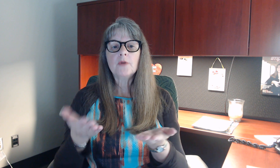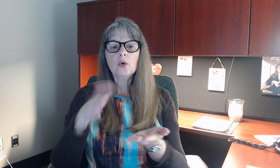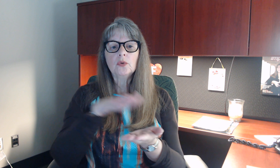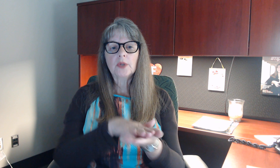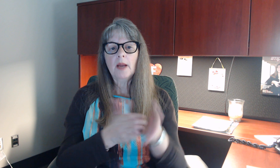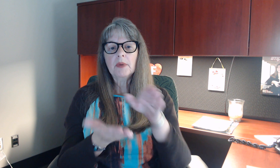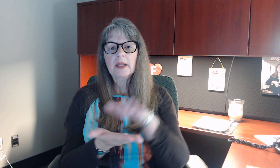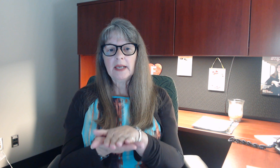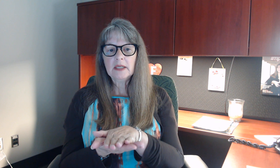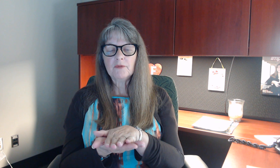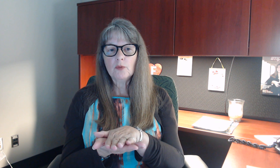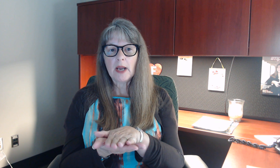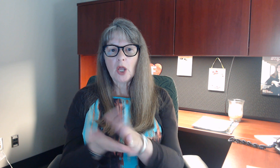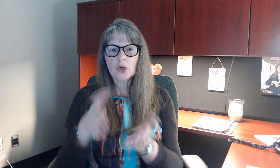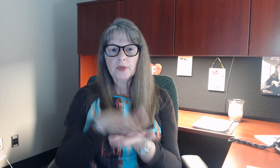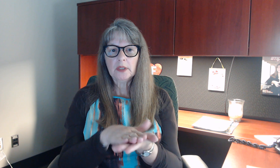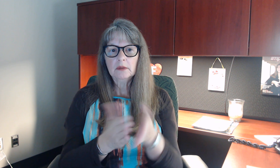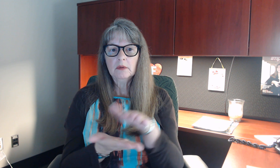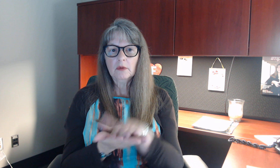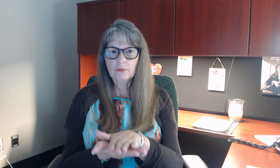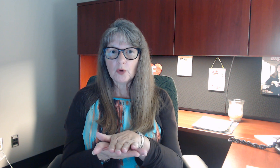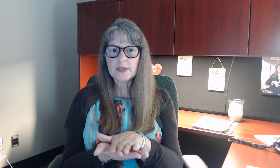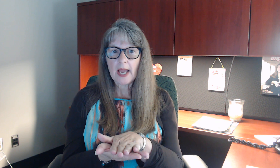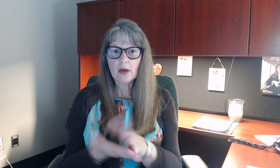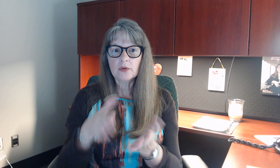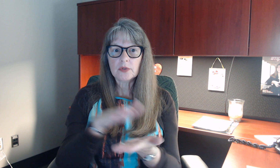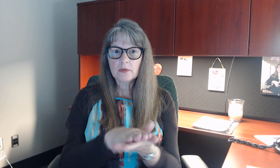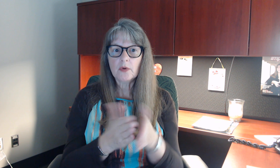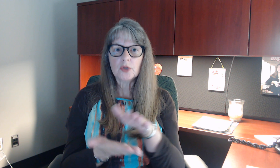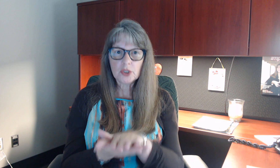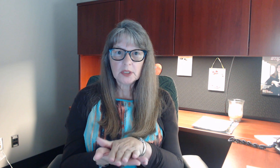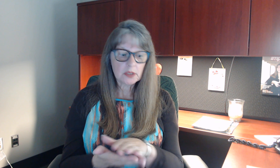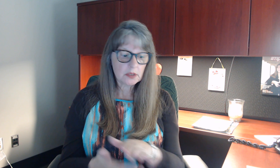Fold. I need to fold my laundry. Fold the towels. Fold the sheets.